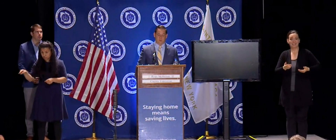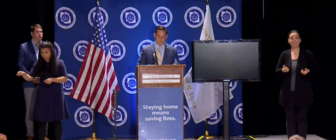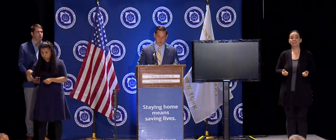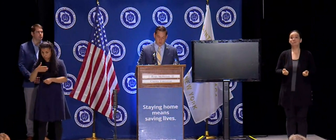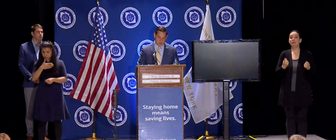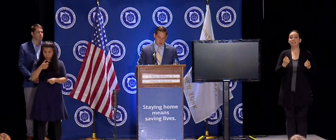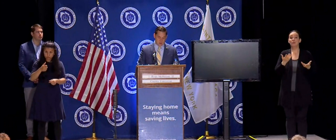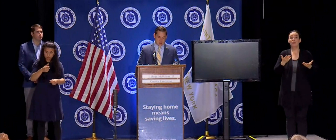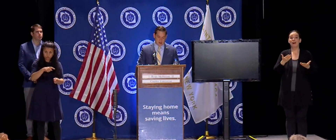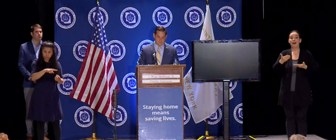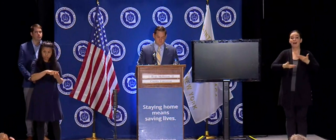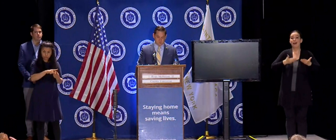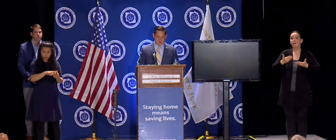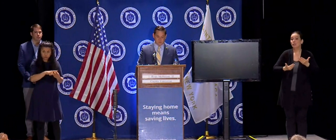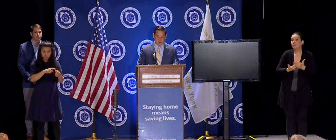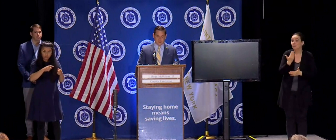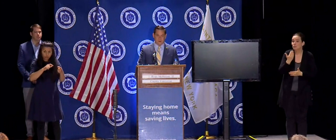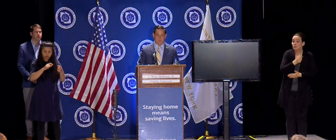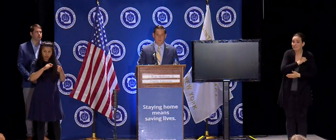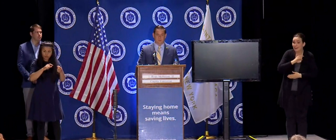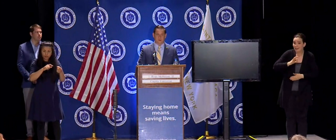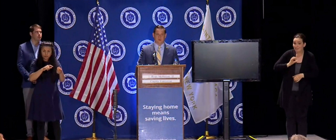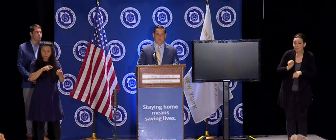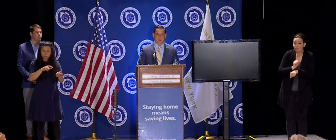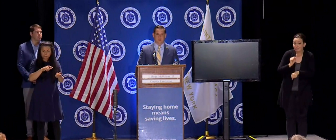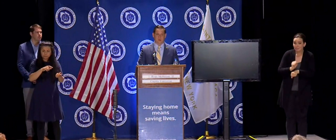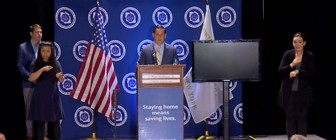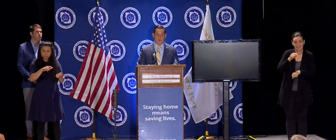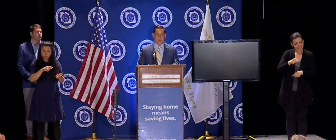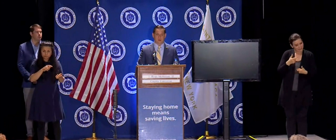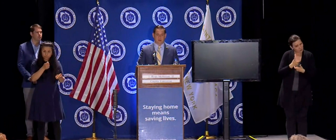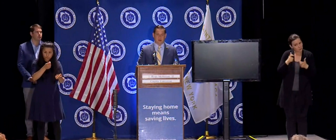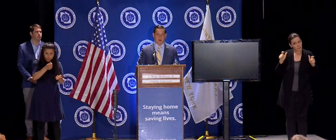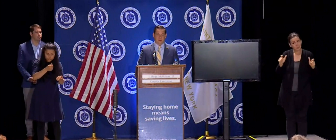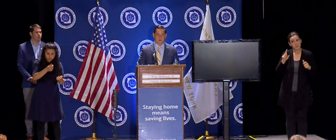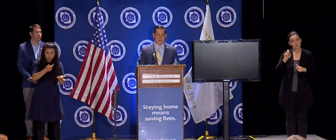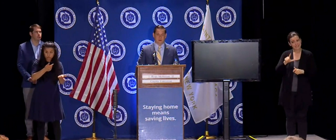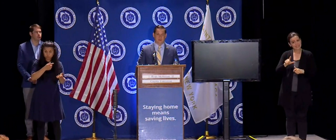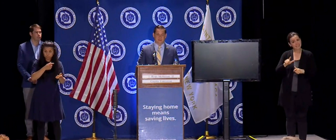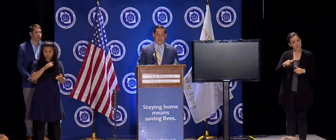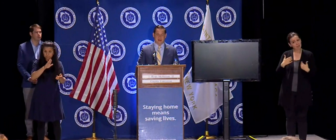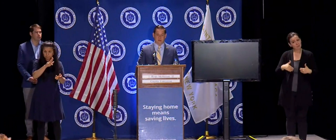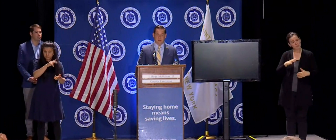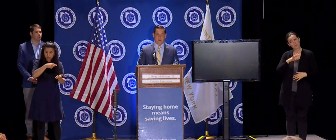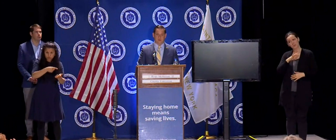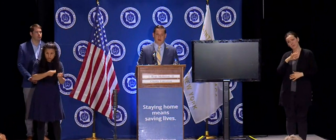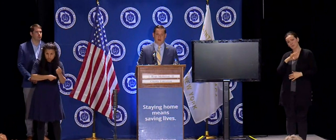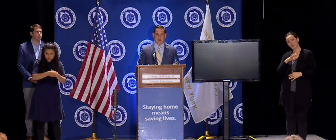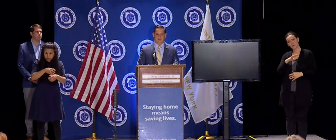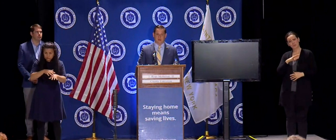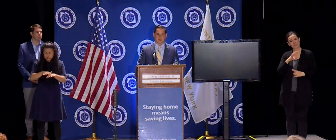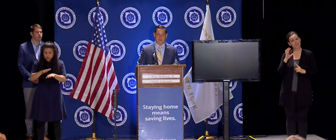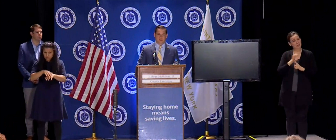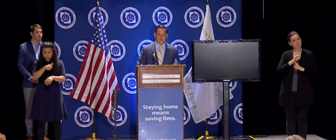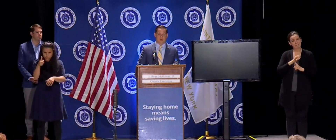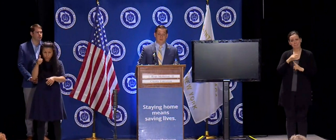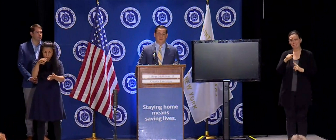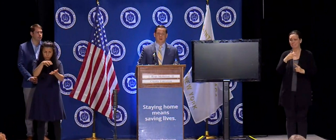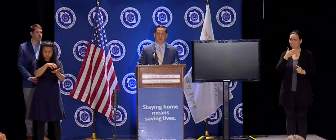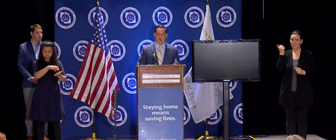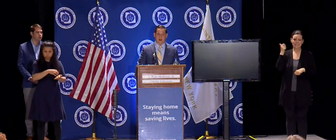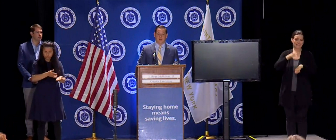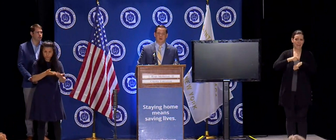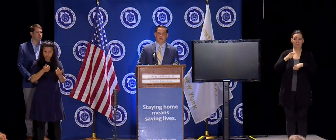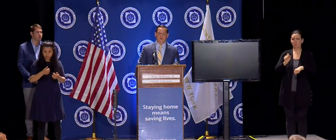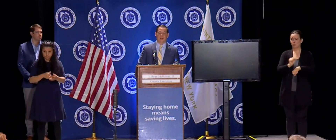and the payroll. So this is a big deal for the community. The timing, I think, to